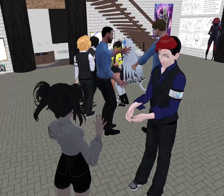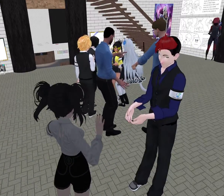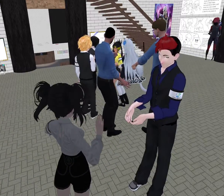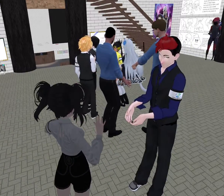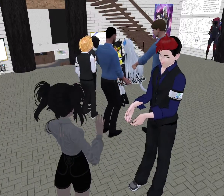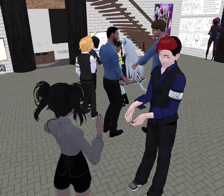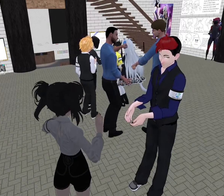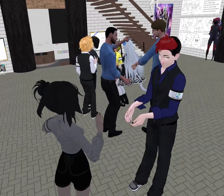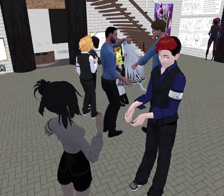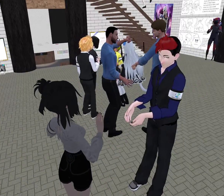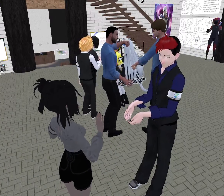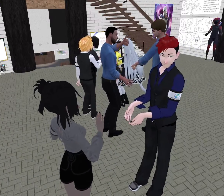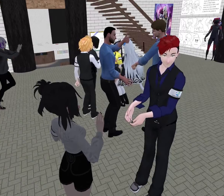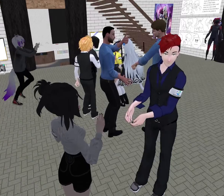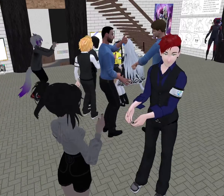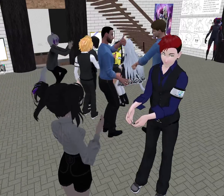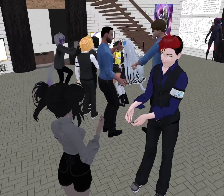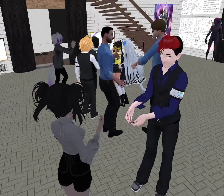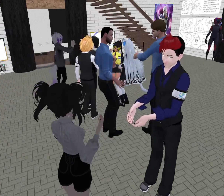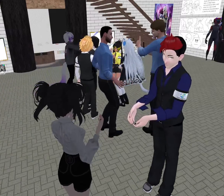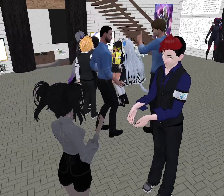controllers instead, but I guess it doesn't really help.